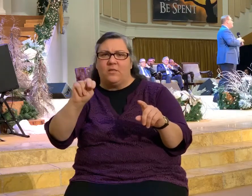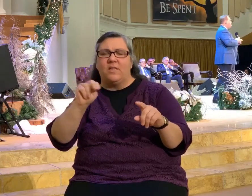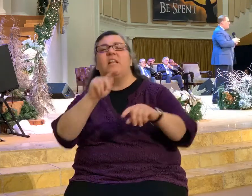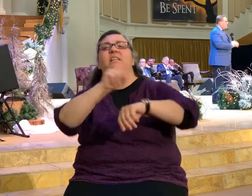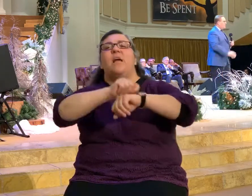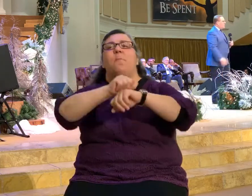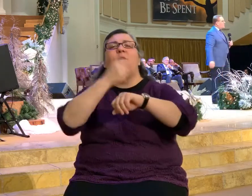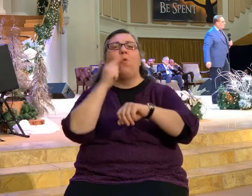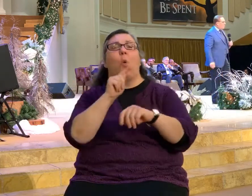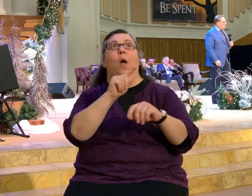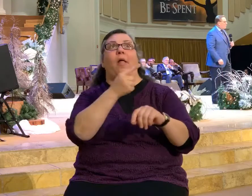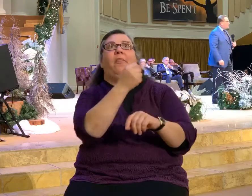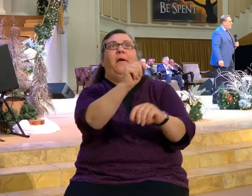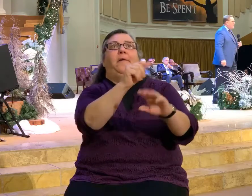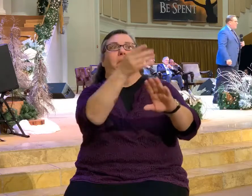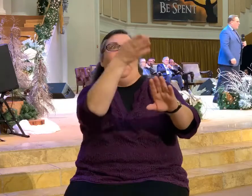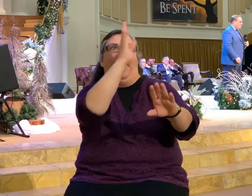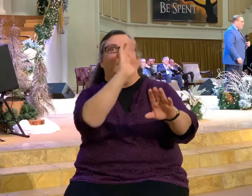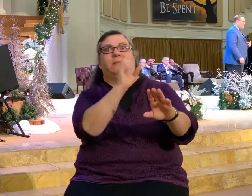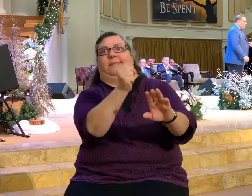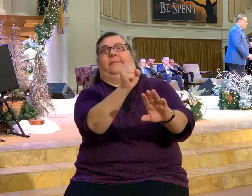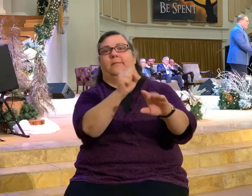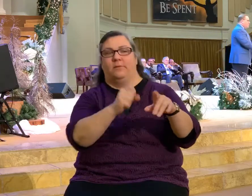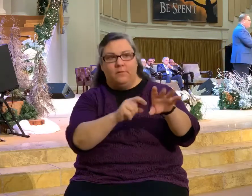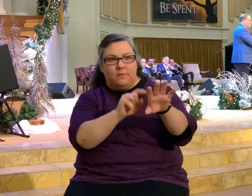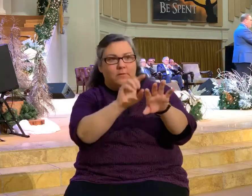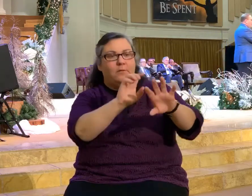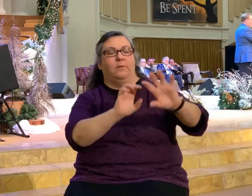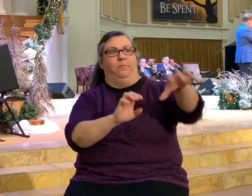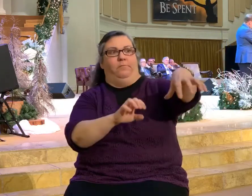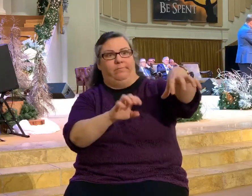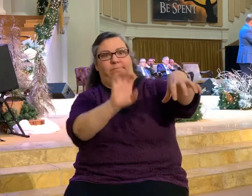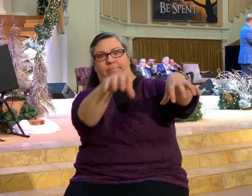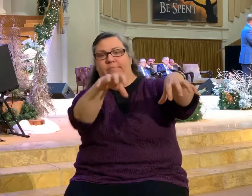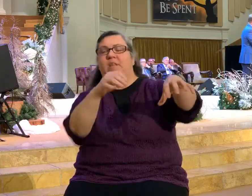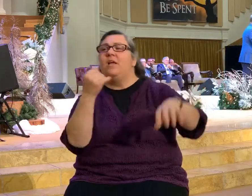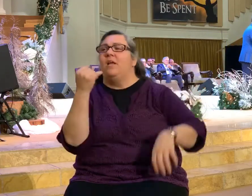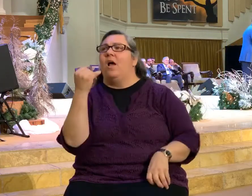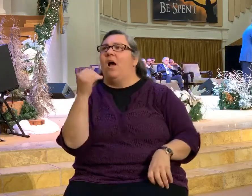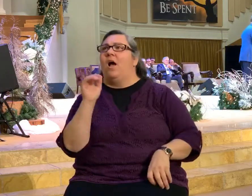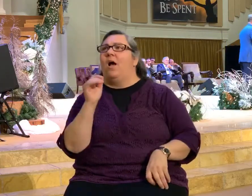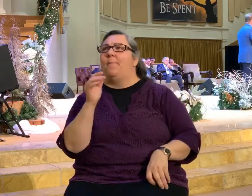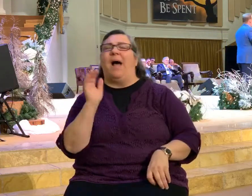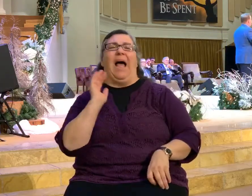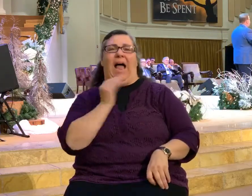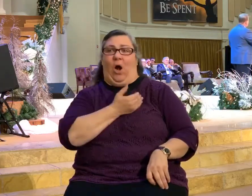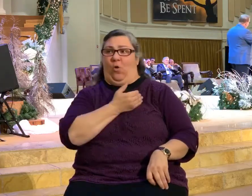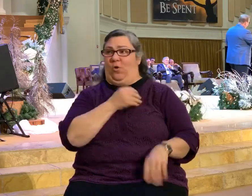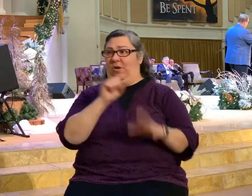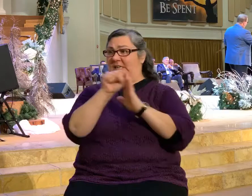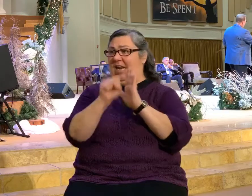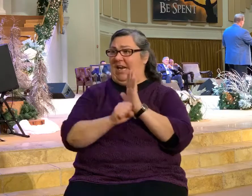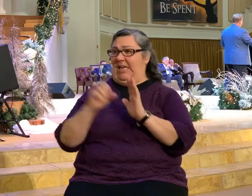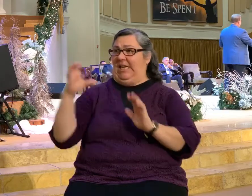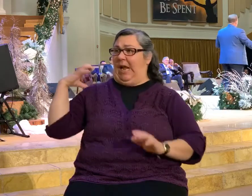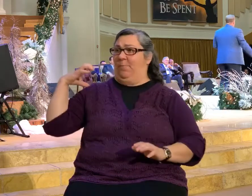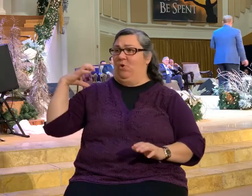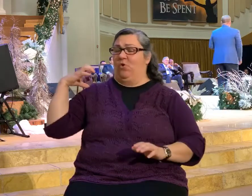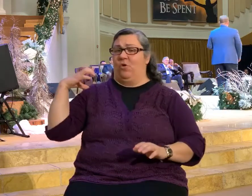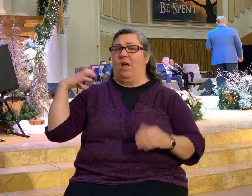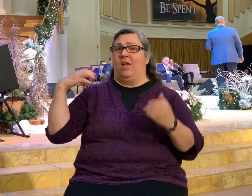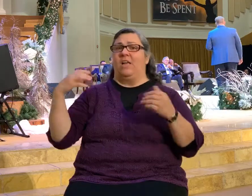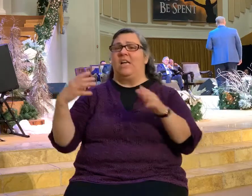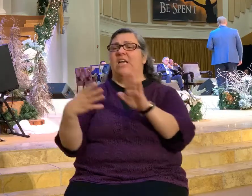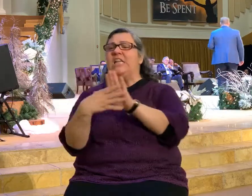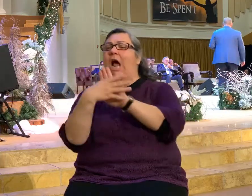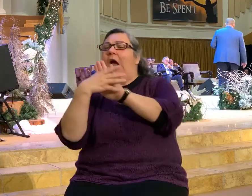copied building in the world. If you were to go to many, in fact, our own state capitol is a direct copy of